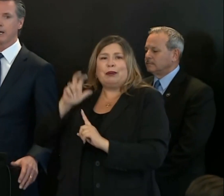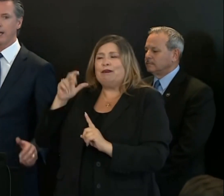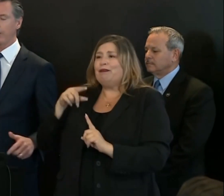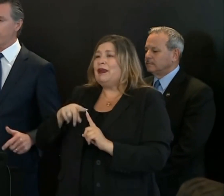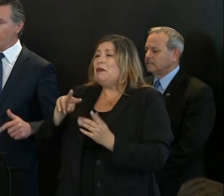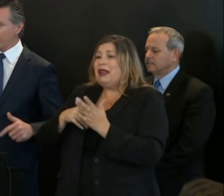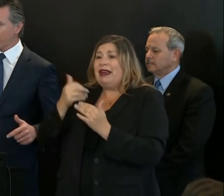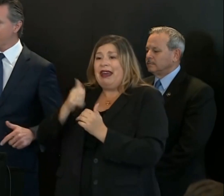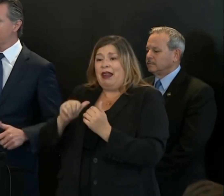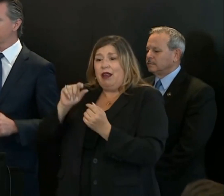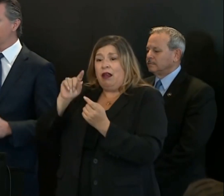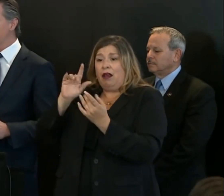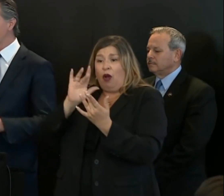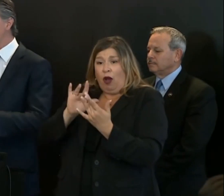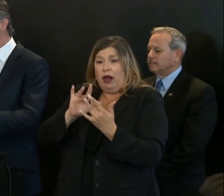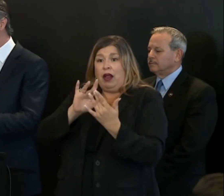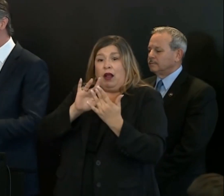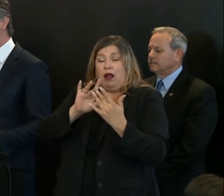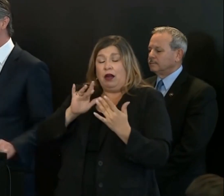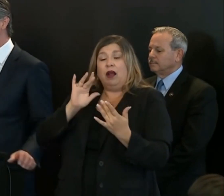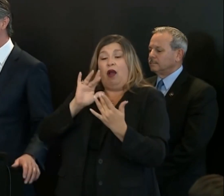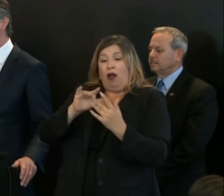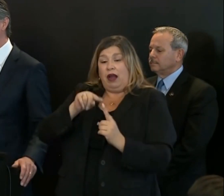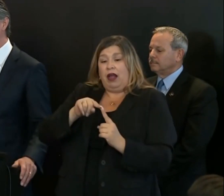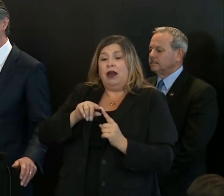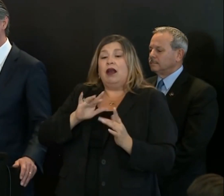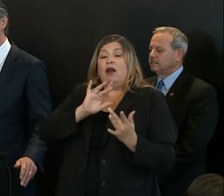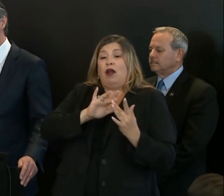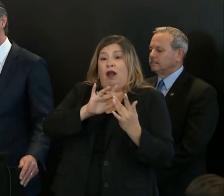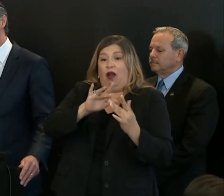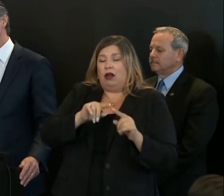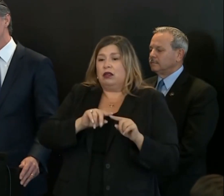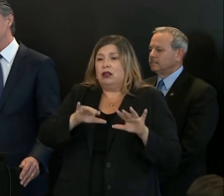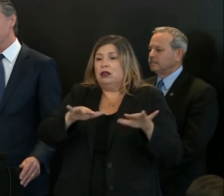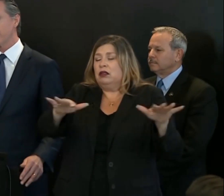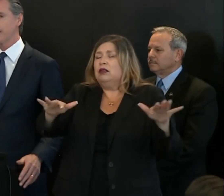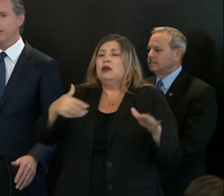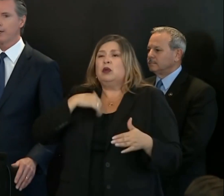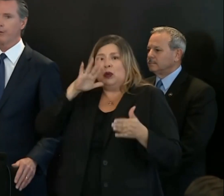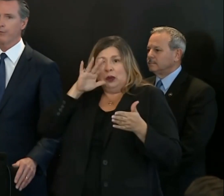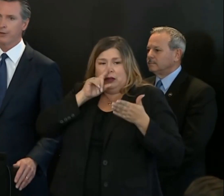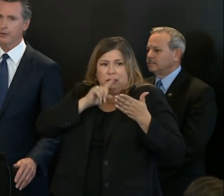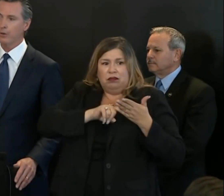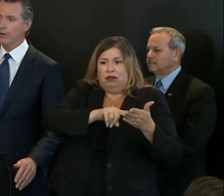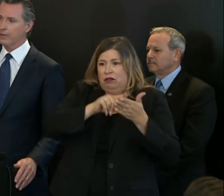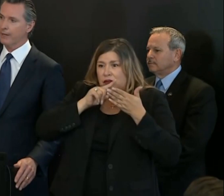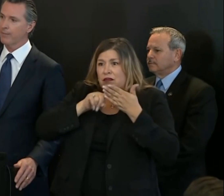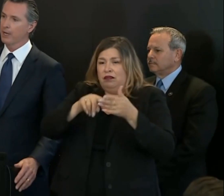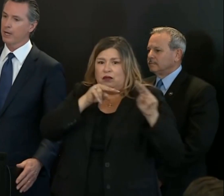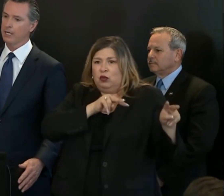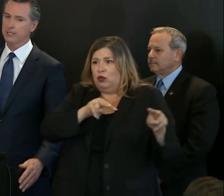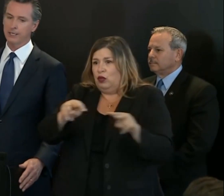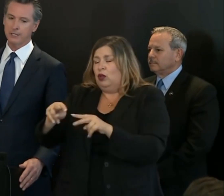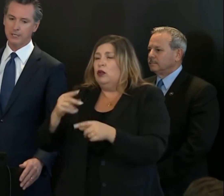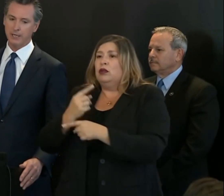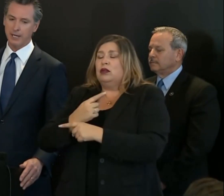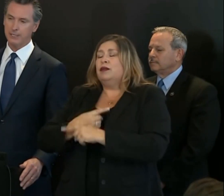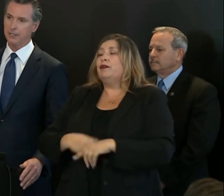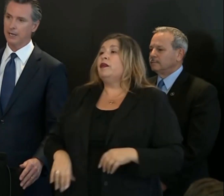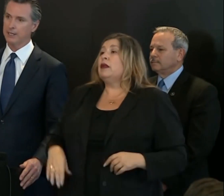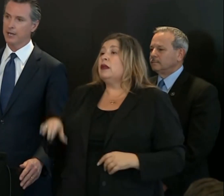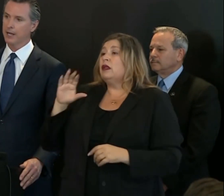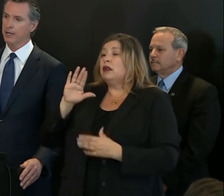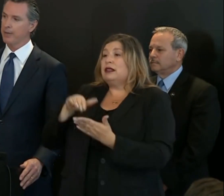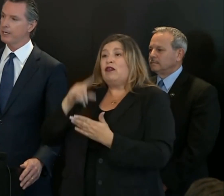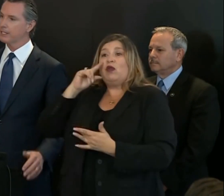contact, every point of contact of those that were in contact, all of those will be resourced and reviewed. Accordingly, CDC